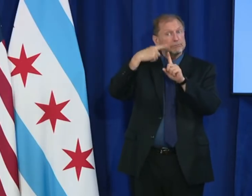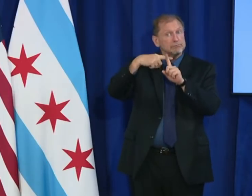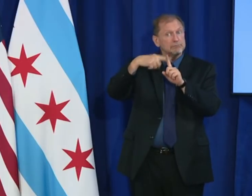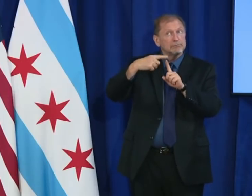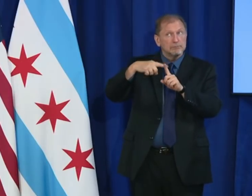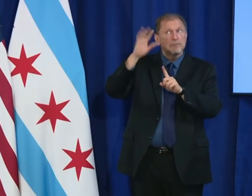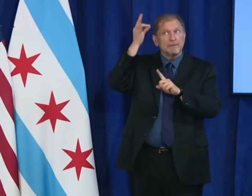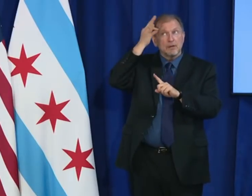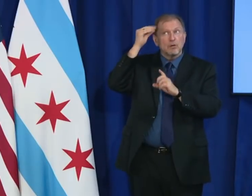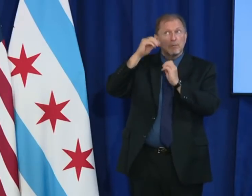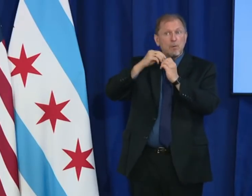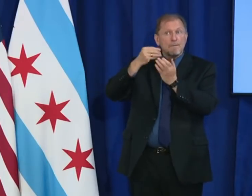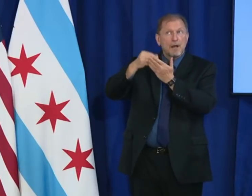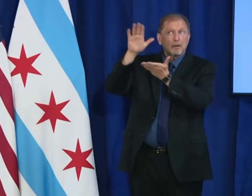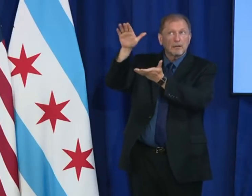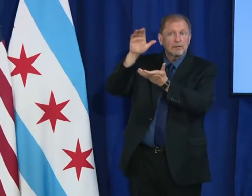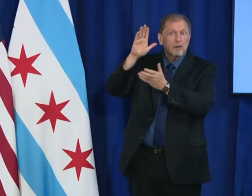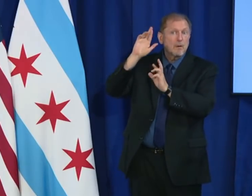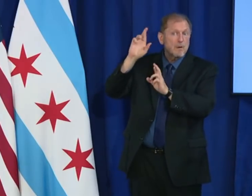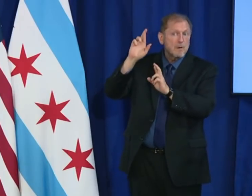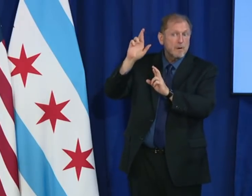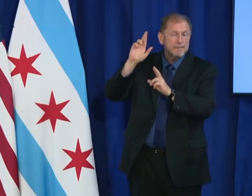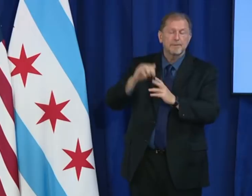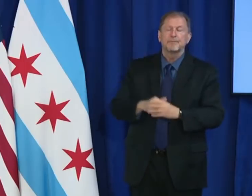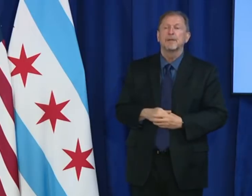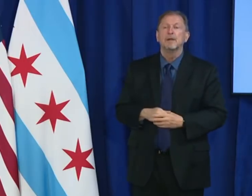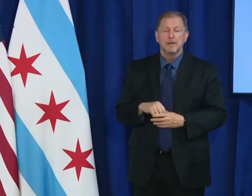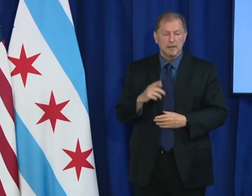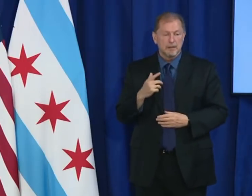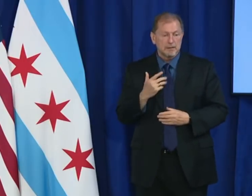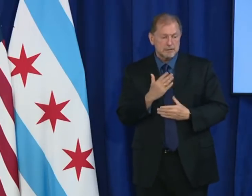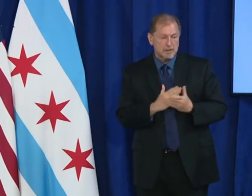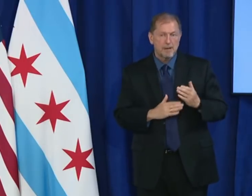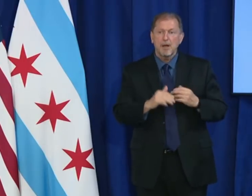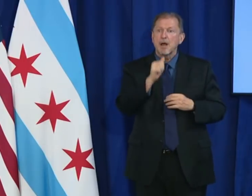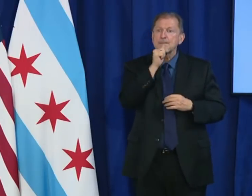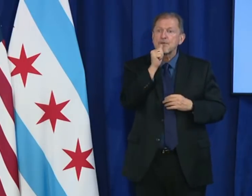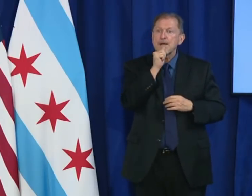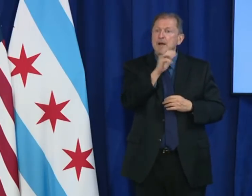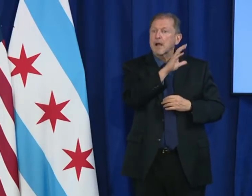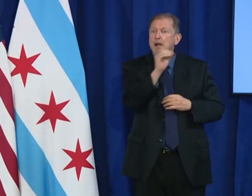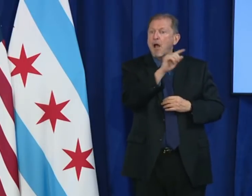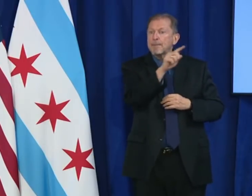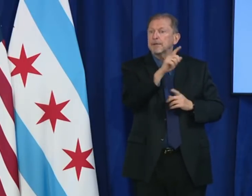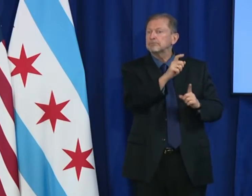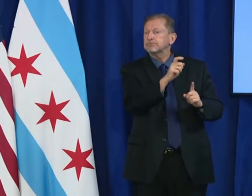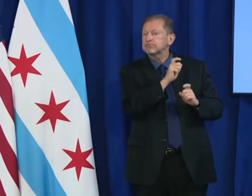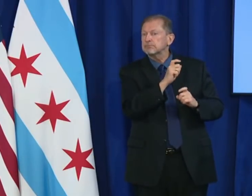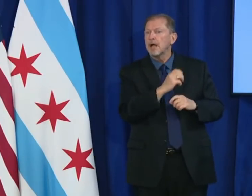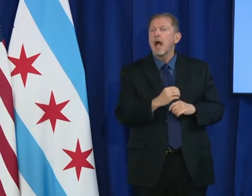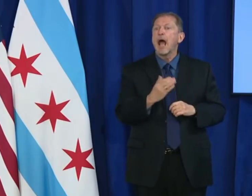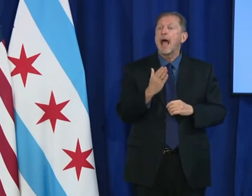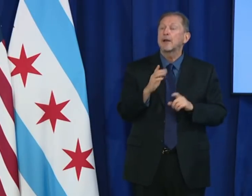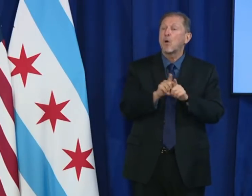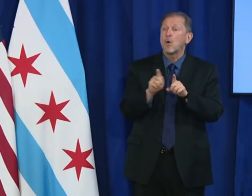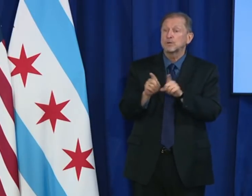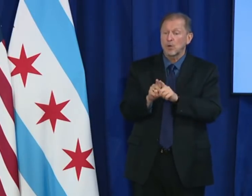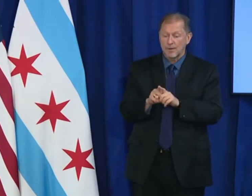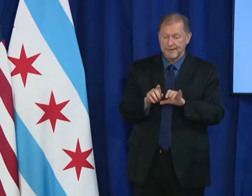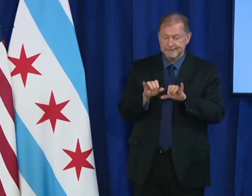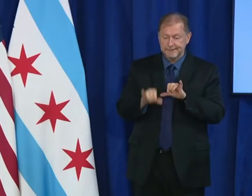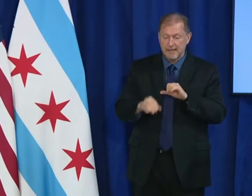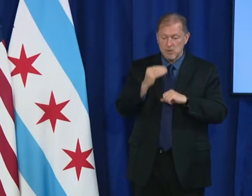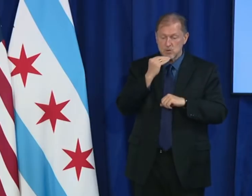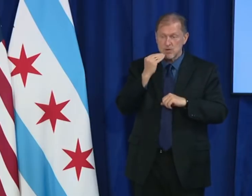I think some of where we've been looking to the private sector and some of these stay-at-home tests are also recognizing that where people have